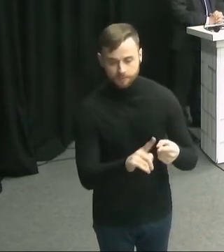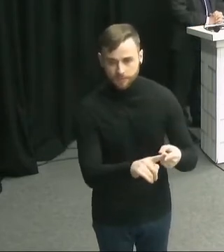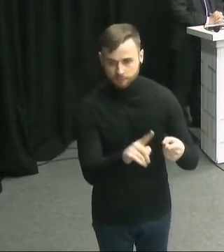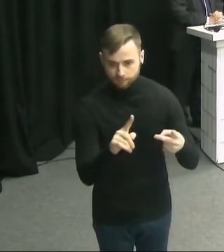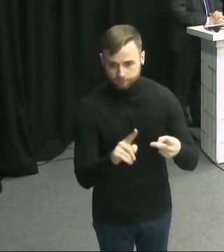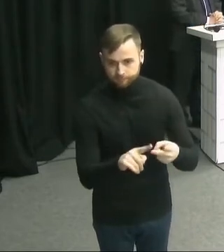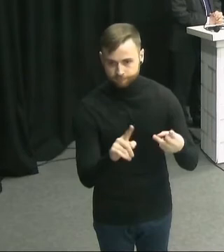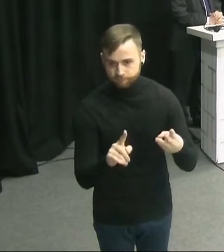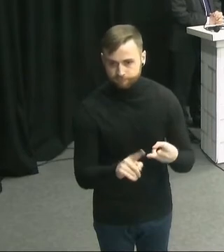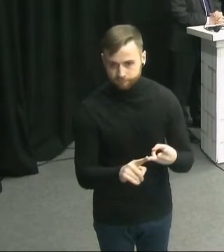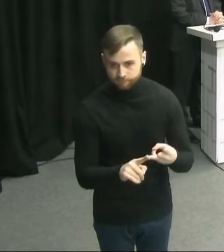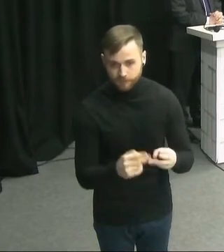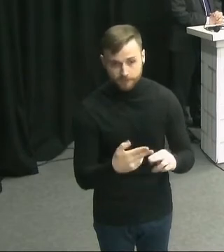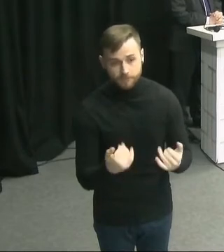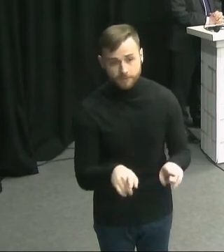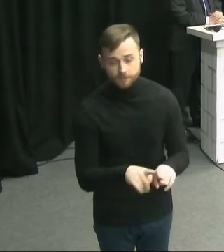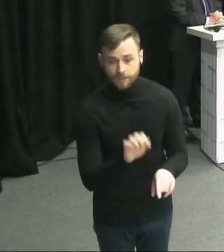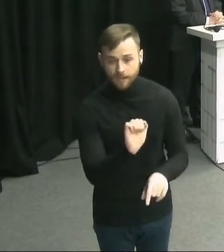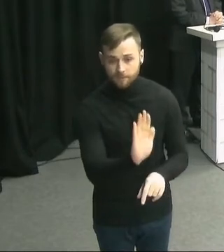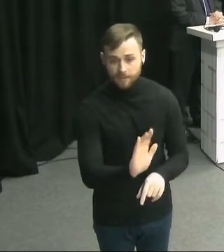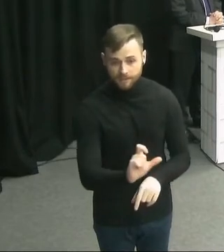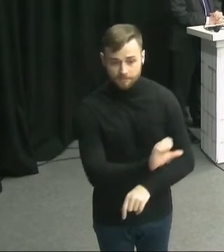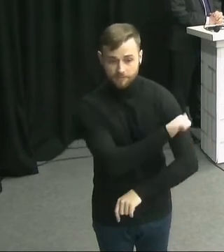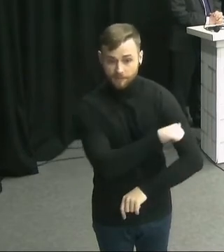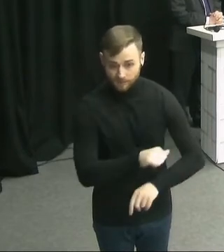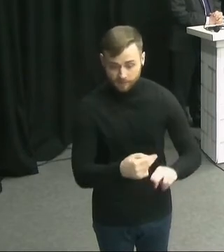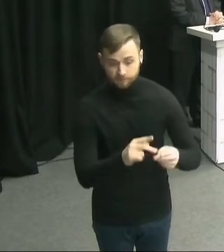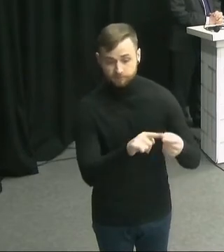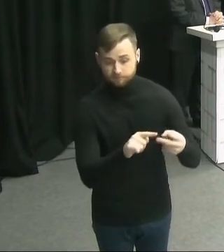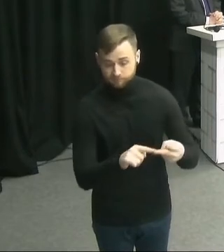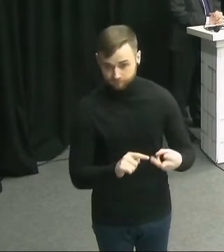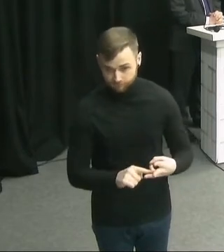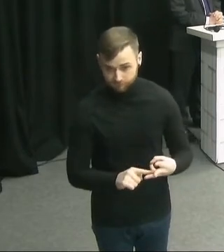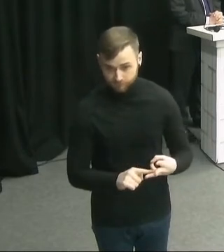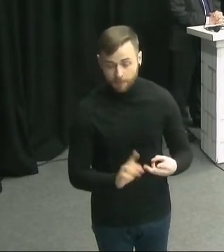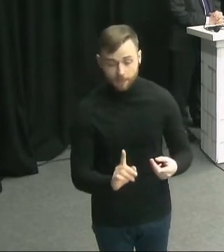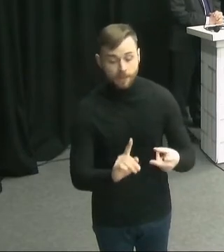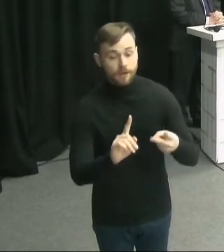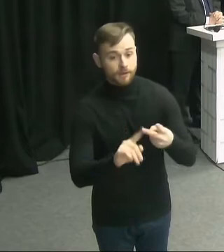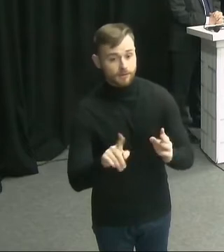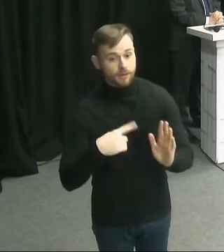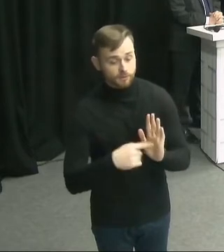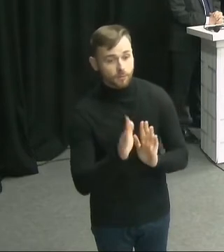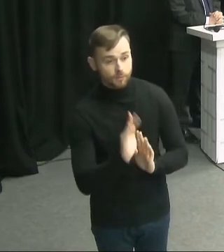we will start from the beginning in the alphabetic order to answer the questions.